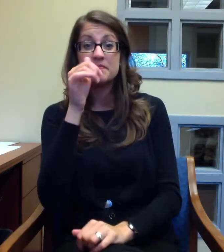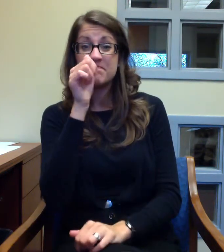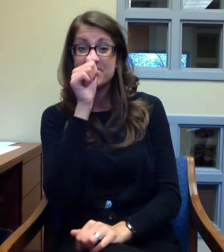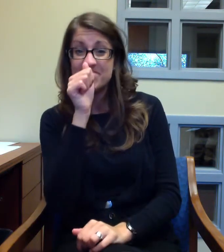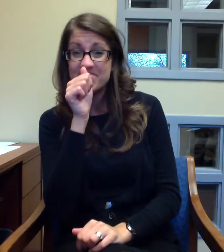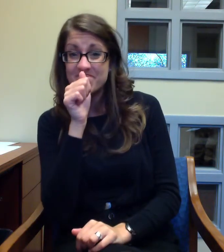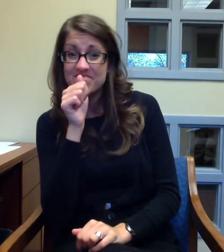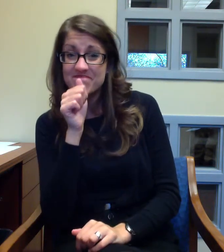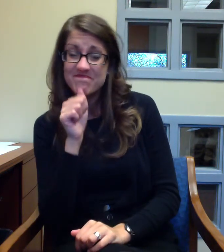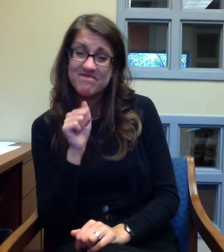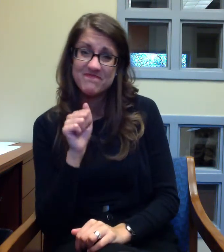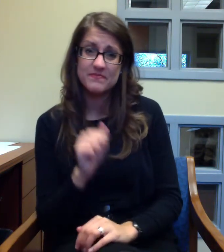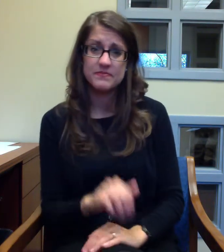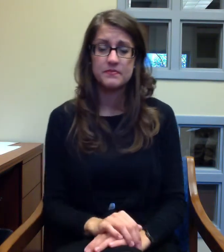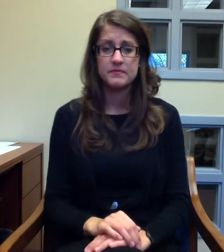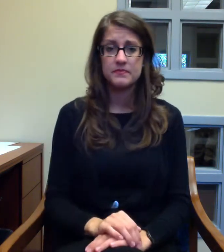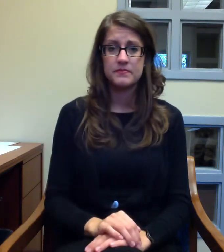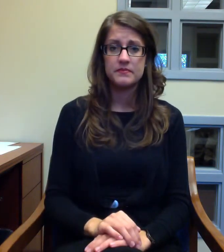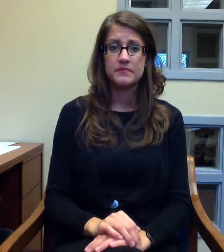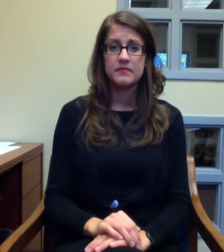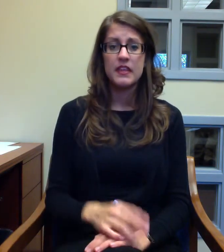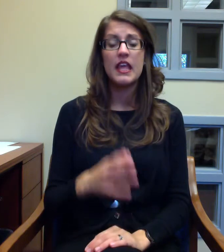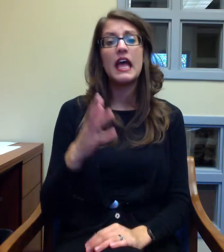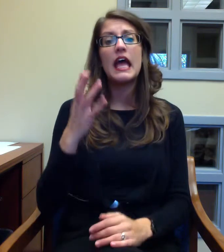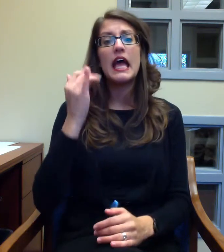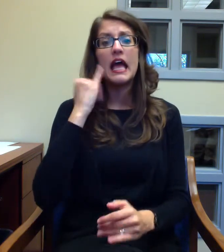When I go into dysreflexia,